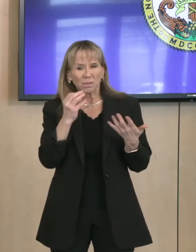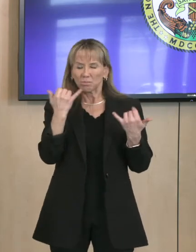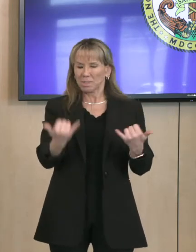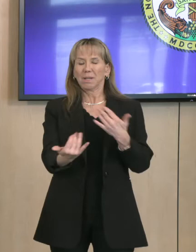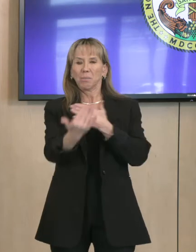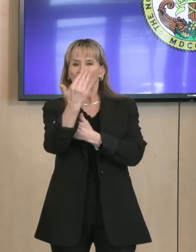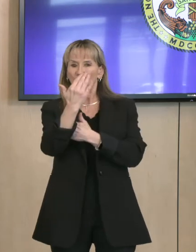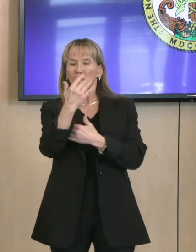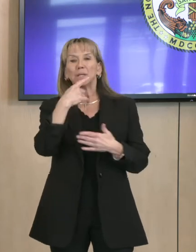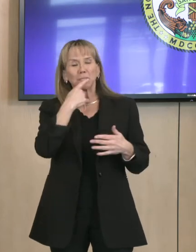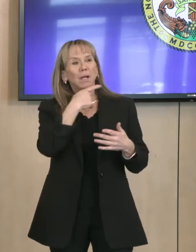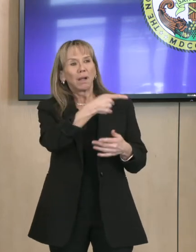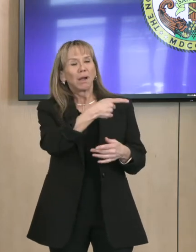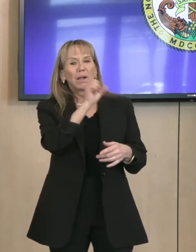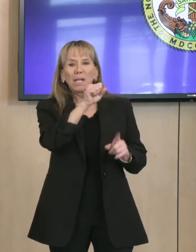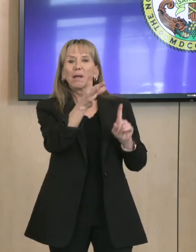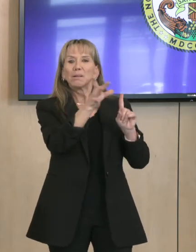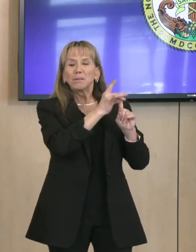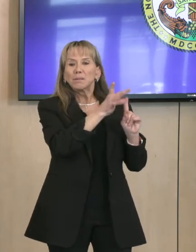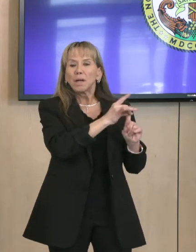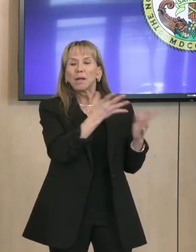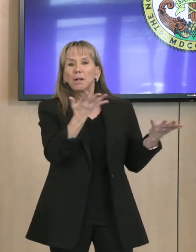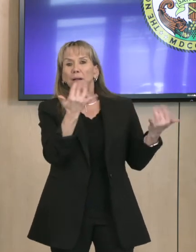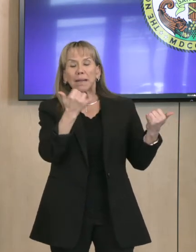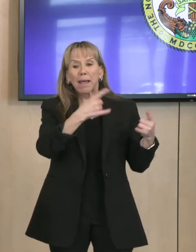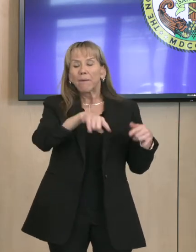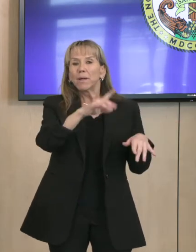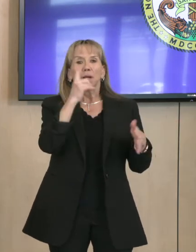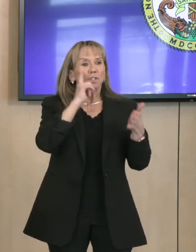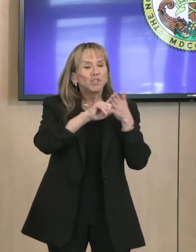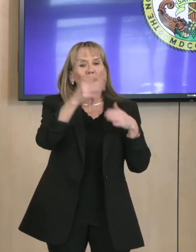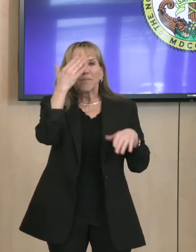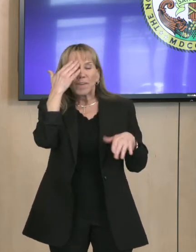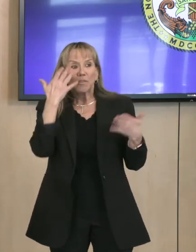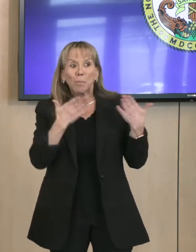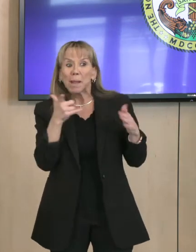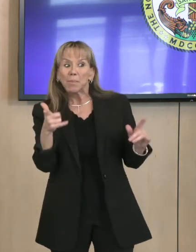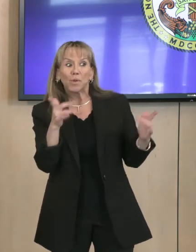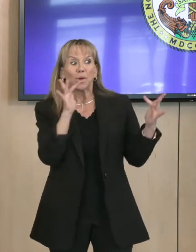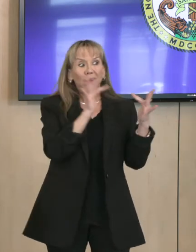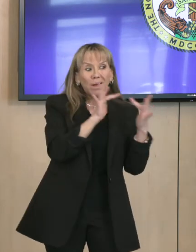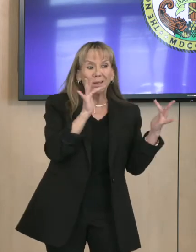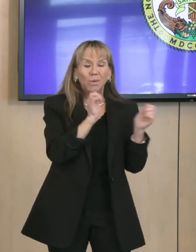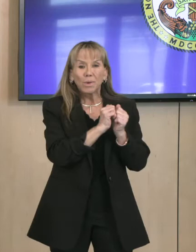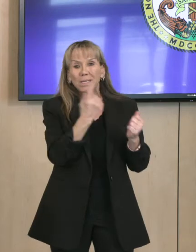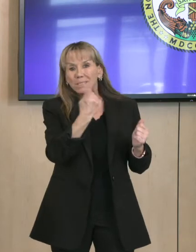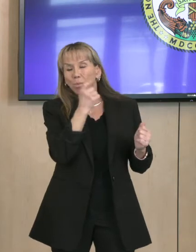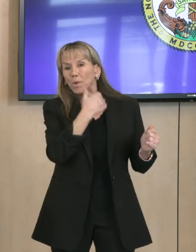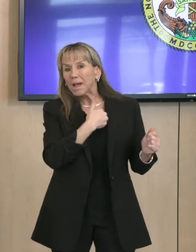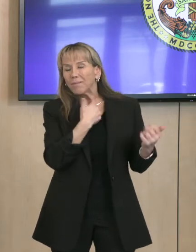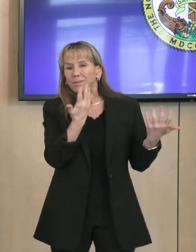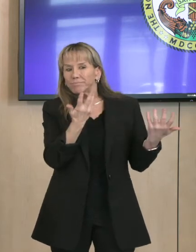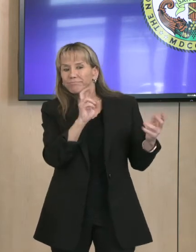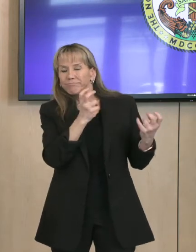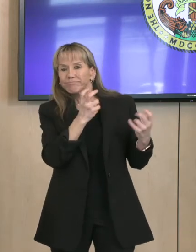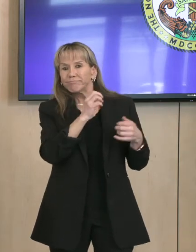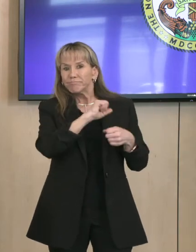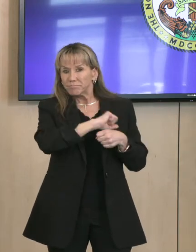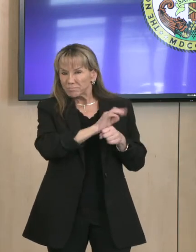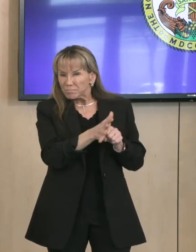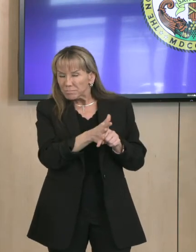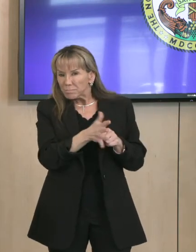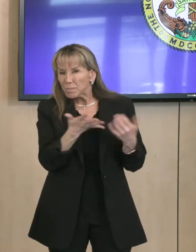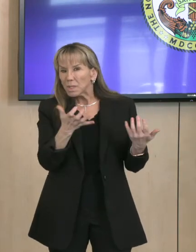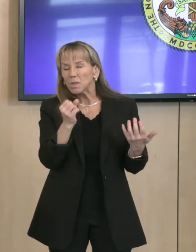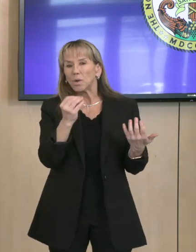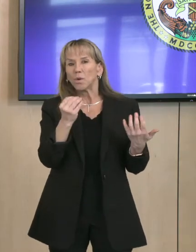someone tested positive and they need to check their fever spikes and that they could have been in contact with the virus. So, obviously, surprised to hear